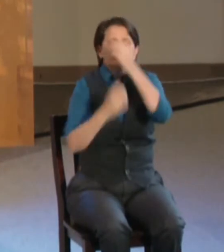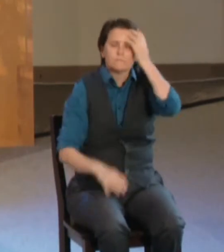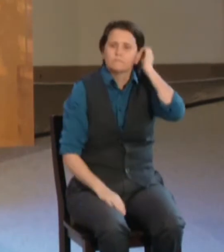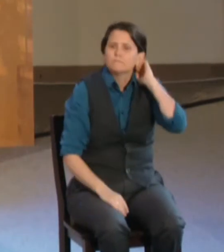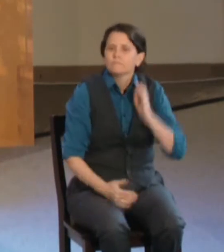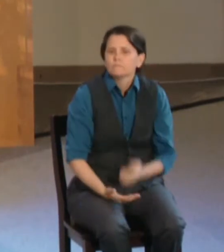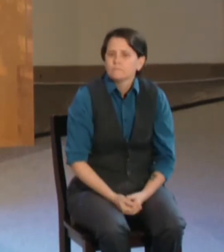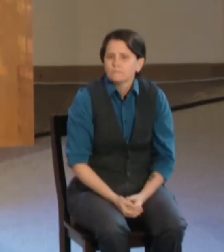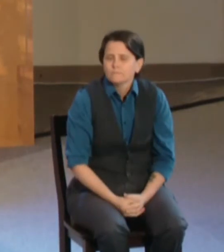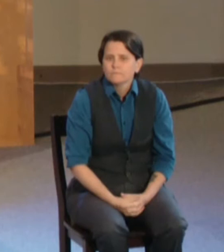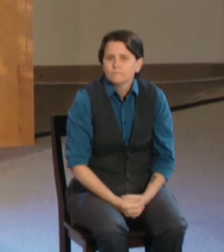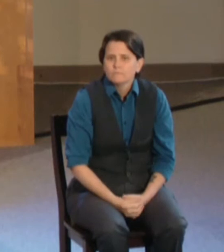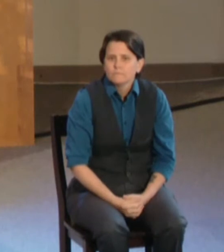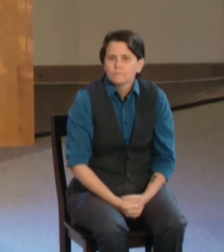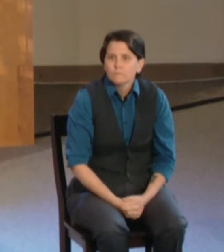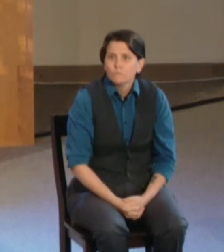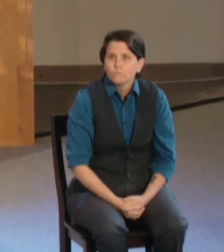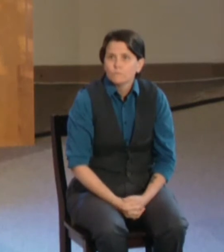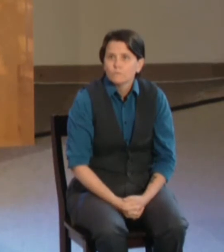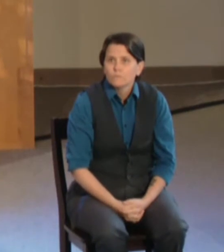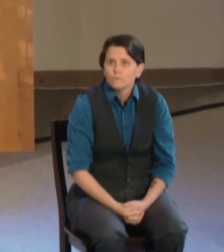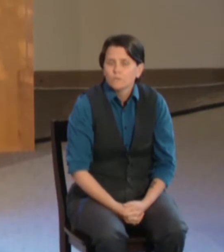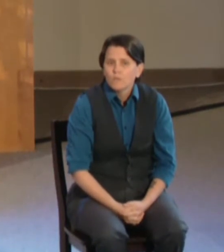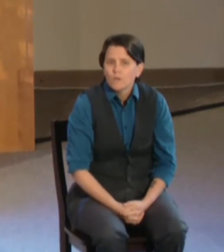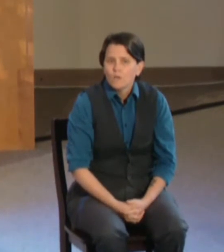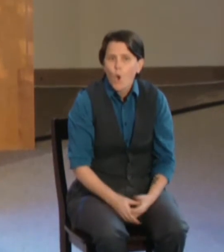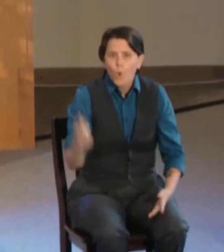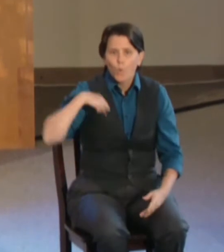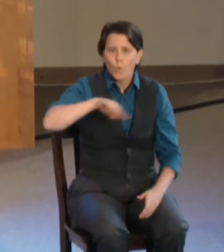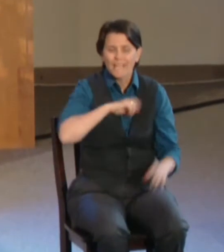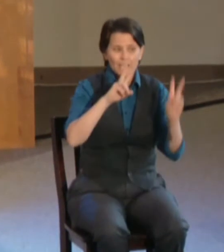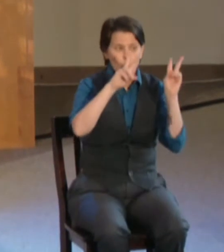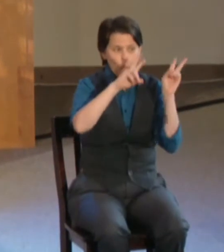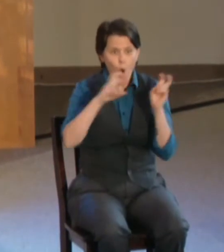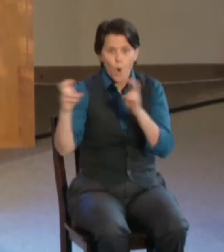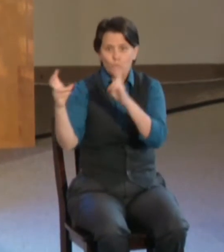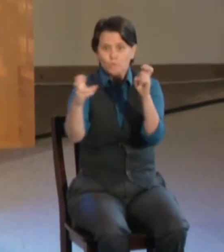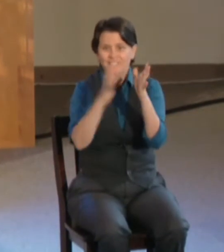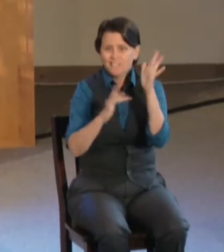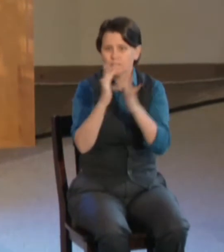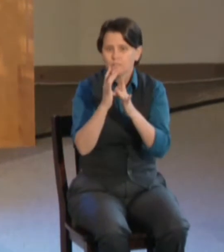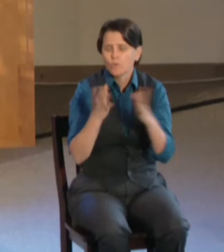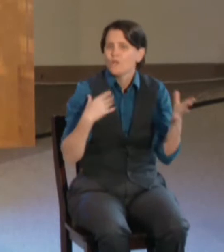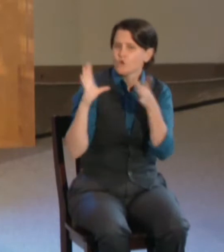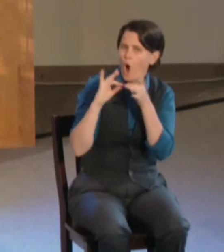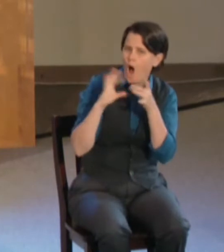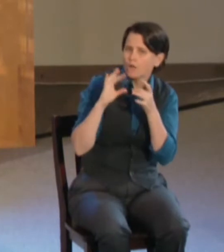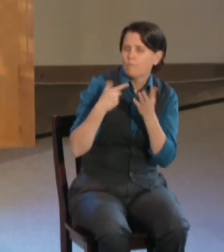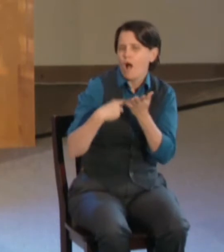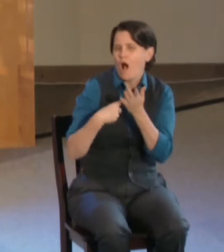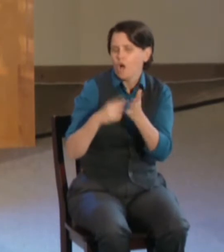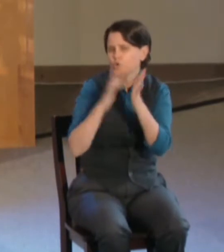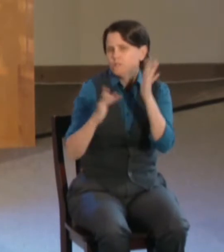You see, we quote Jesus. We talk about Jesus as our way shower. But you know, Jesus